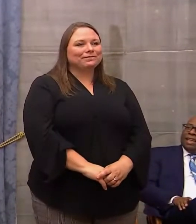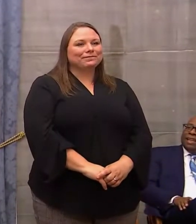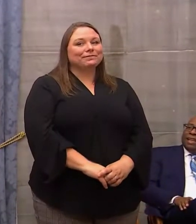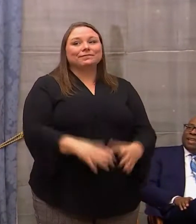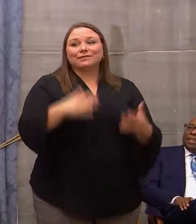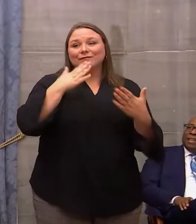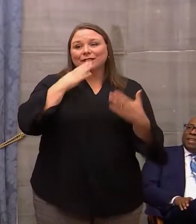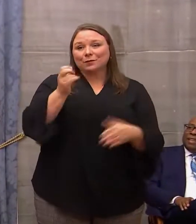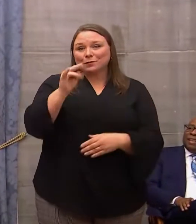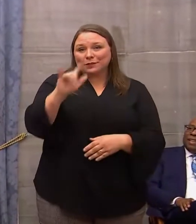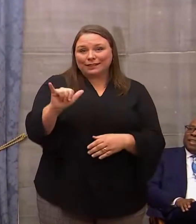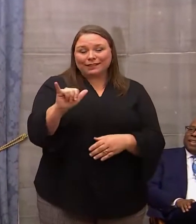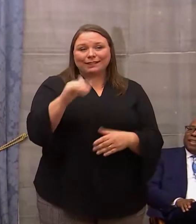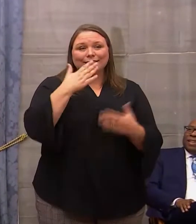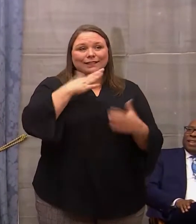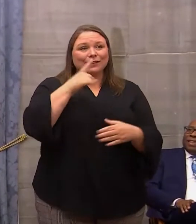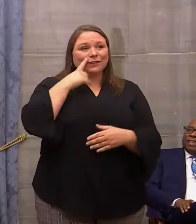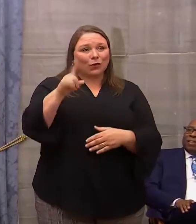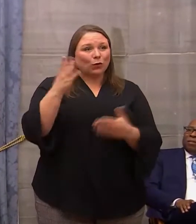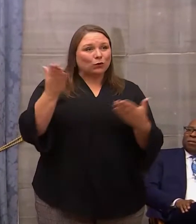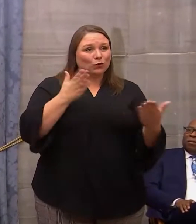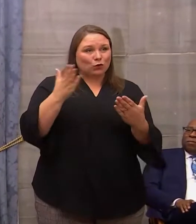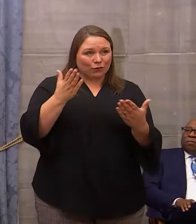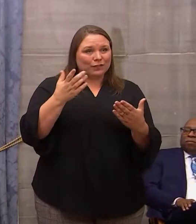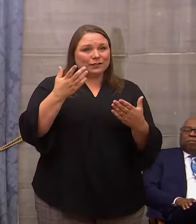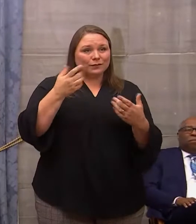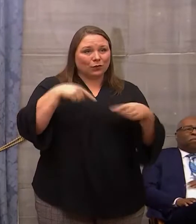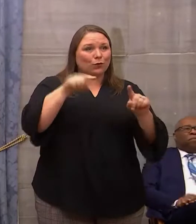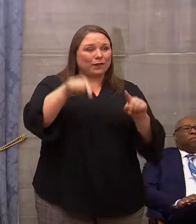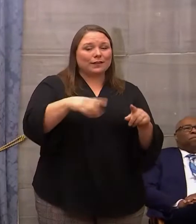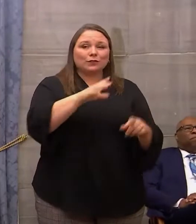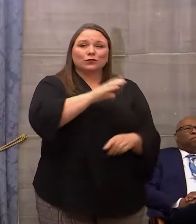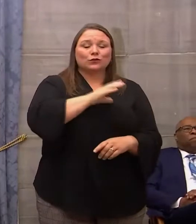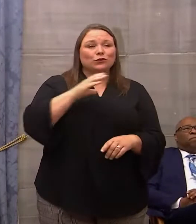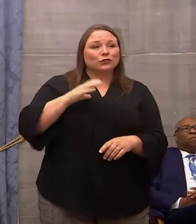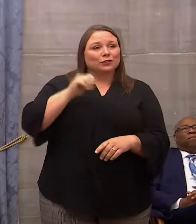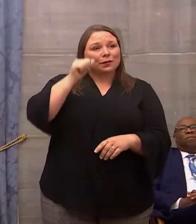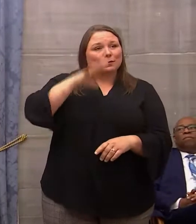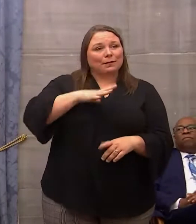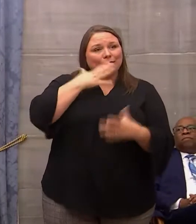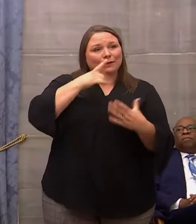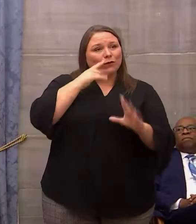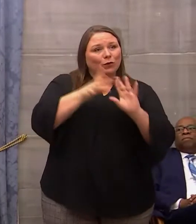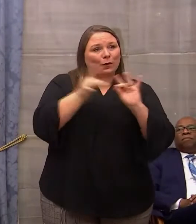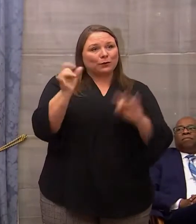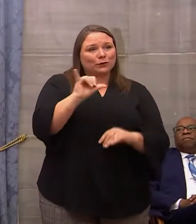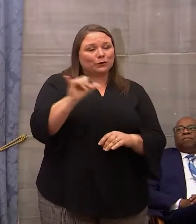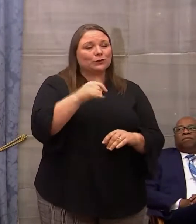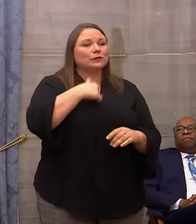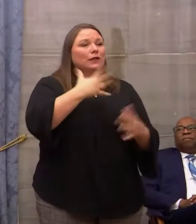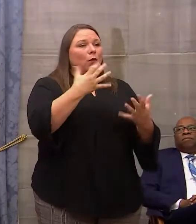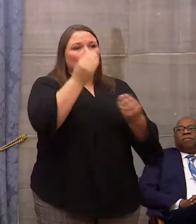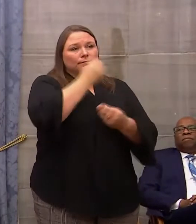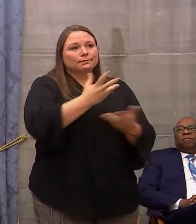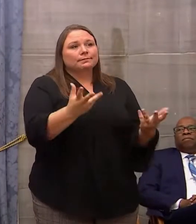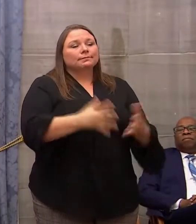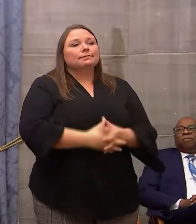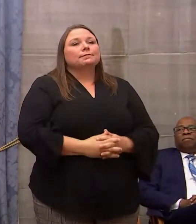Thank you, Brittany, and thank you for your service on this. And Chairman, thank you for your comments as well. And I just want to